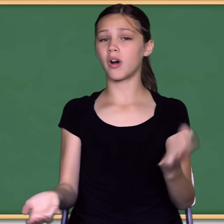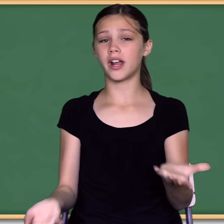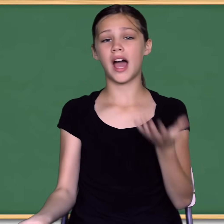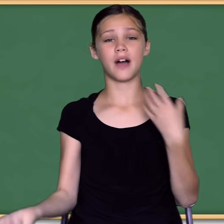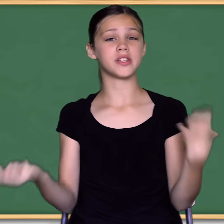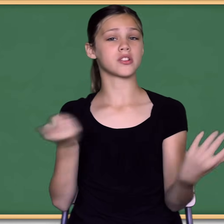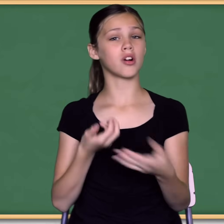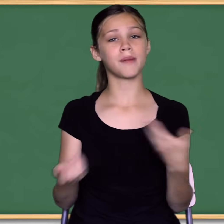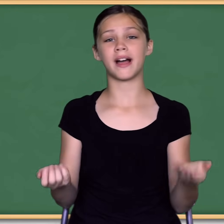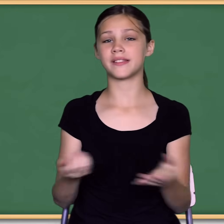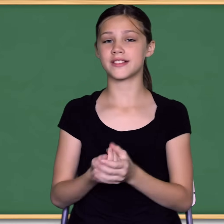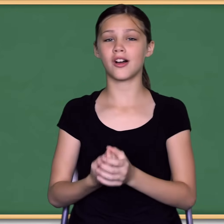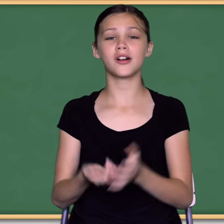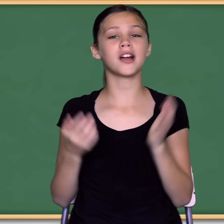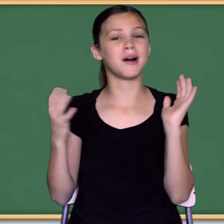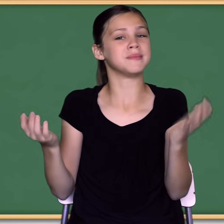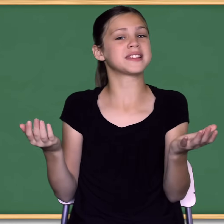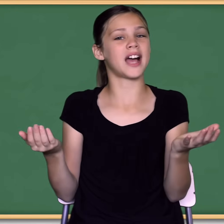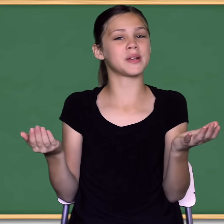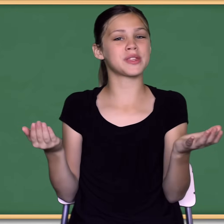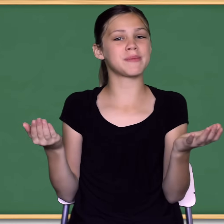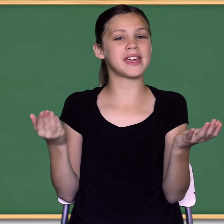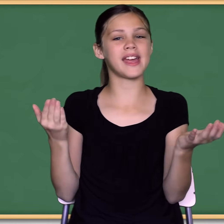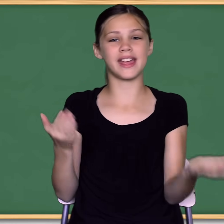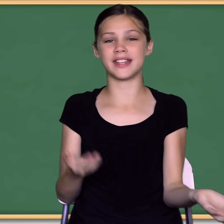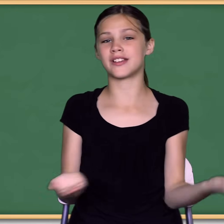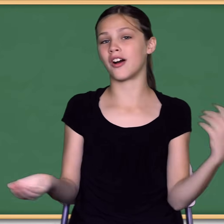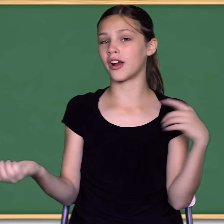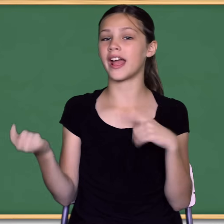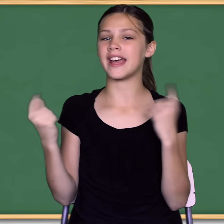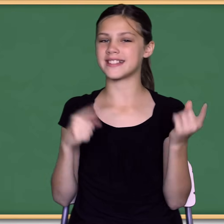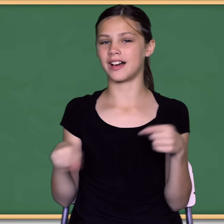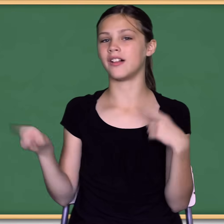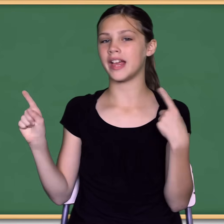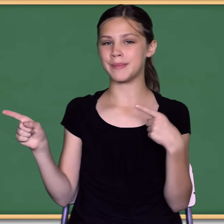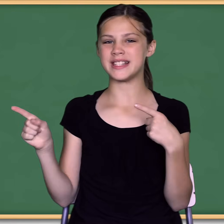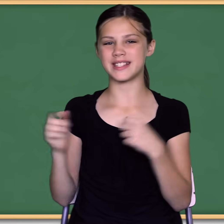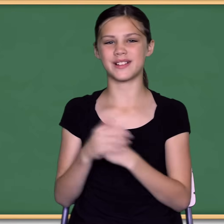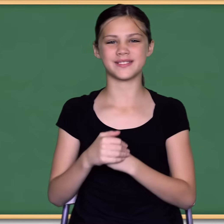want to have these all combined in the song, come sign with me in our ASL ABC song.